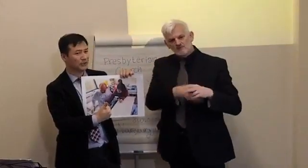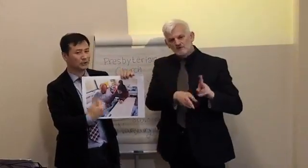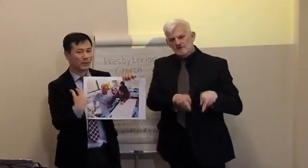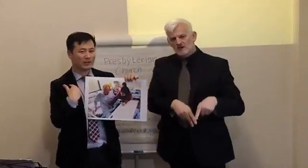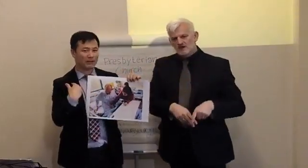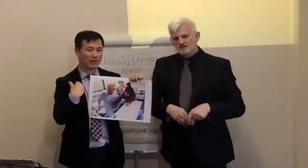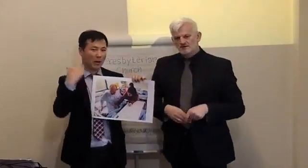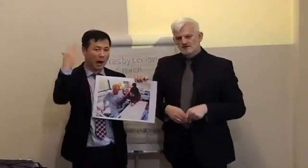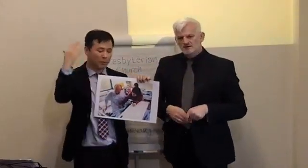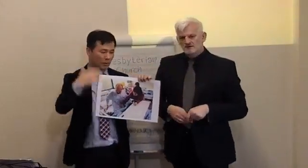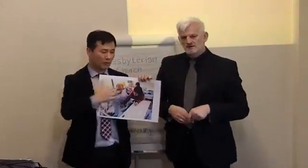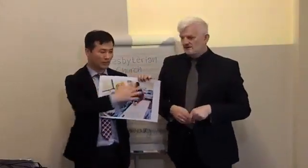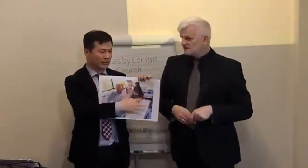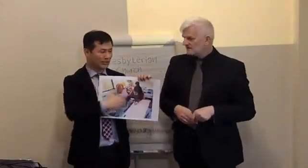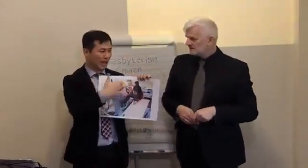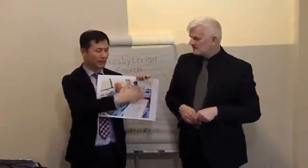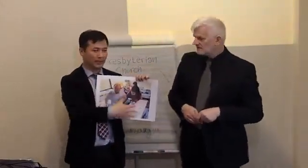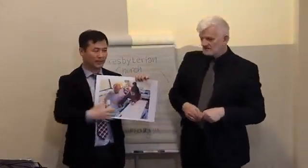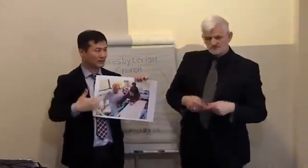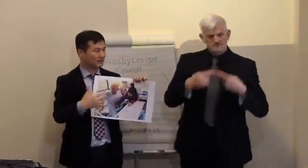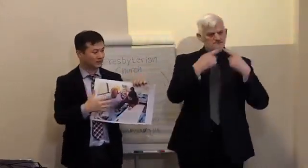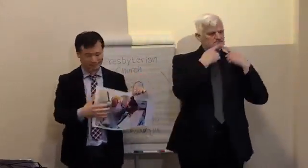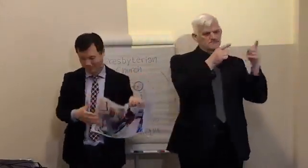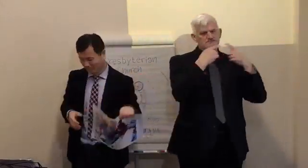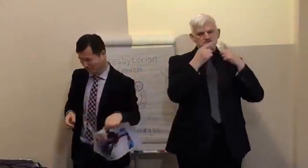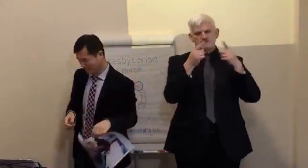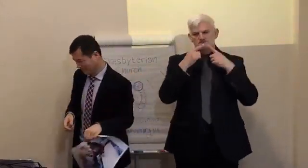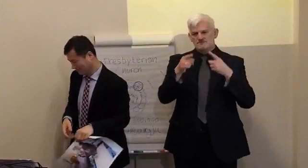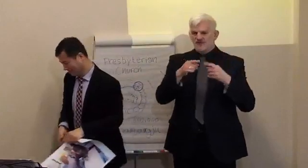So I became very popular about this area.